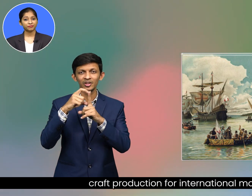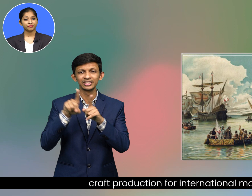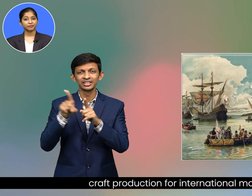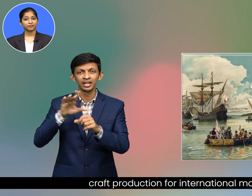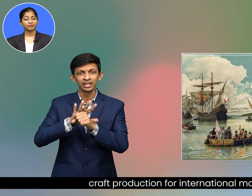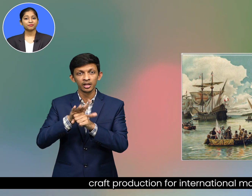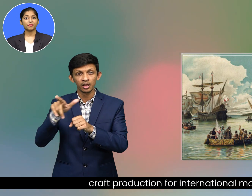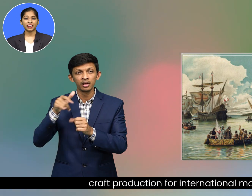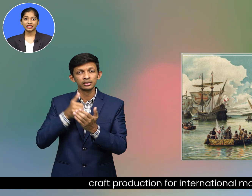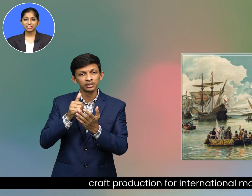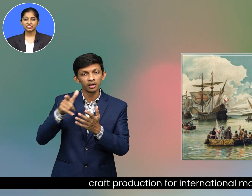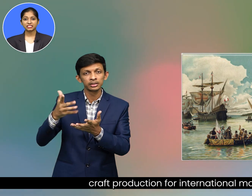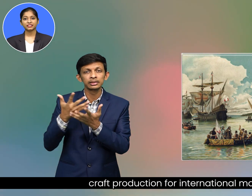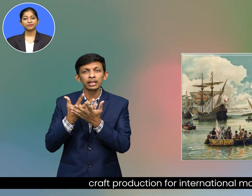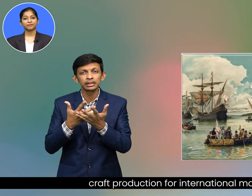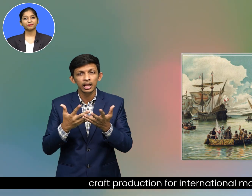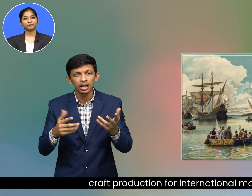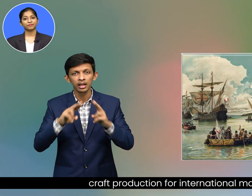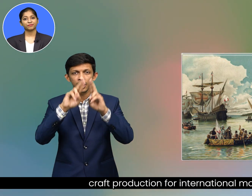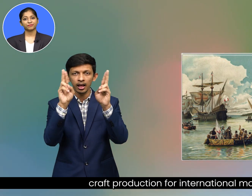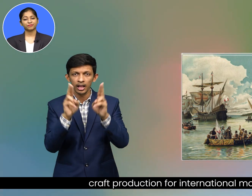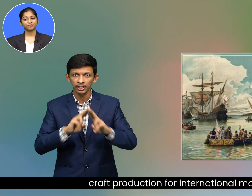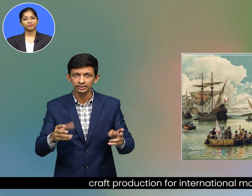international markets.